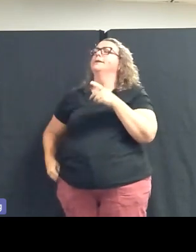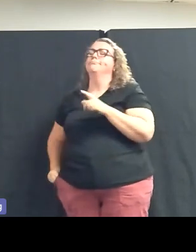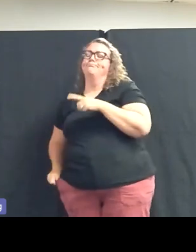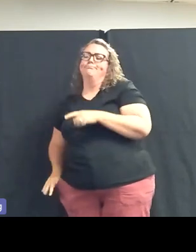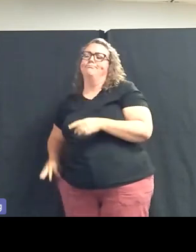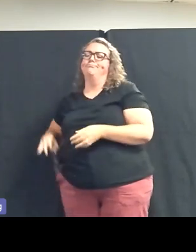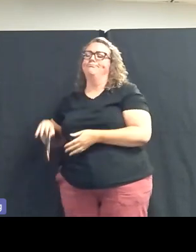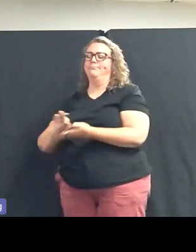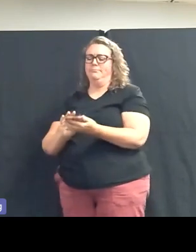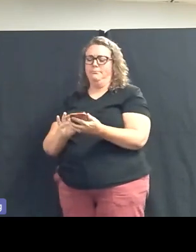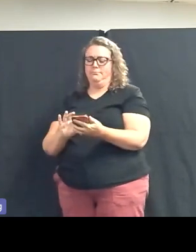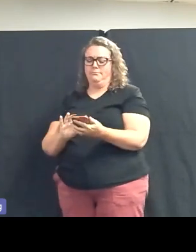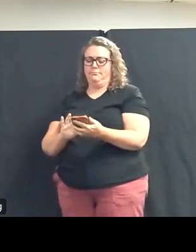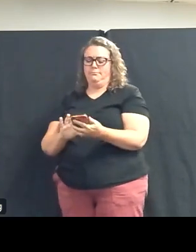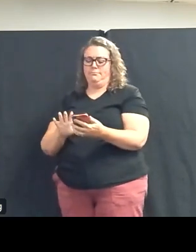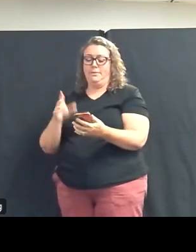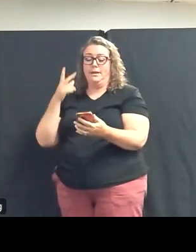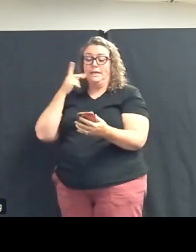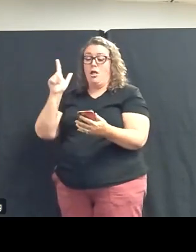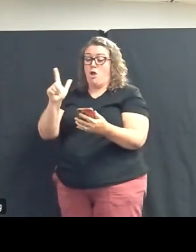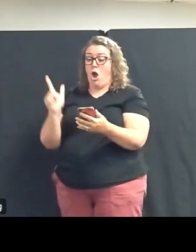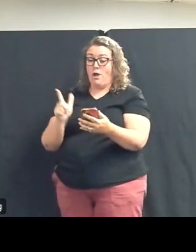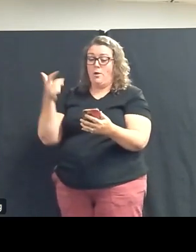your structure.